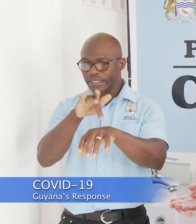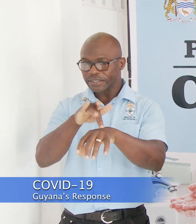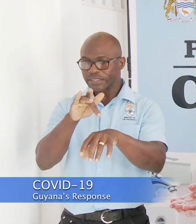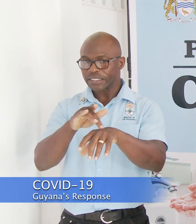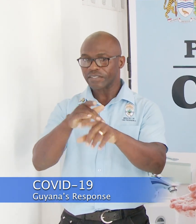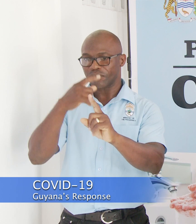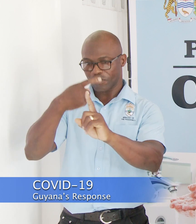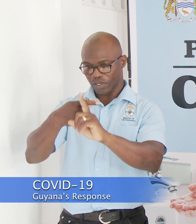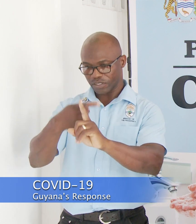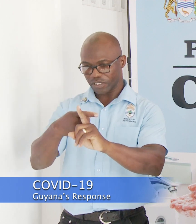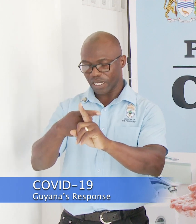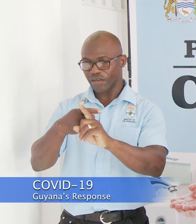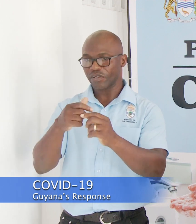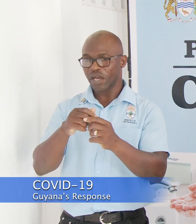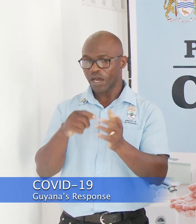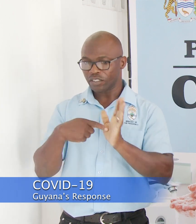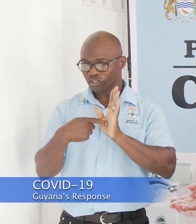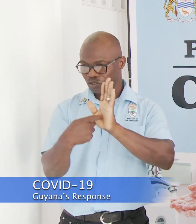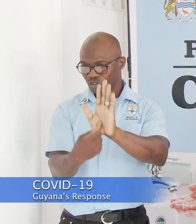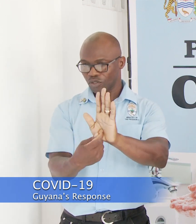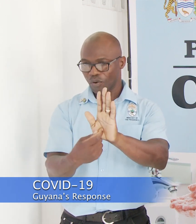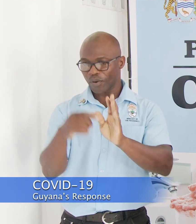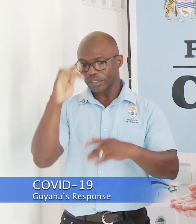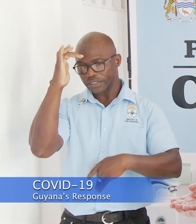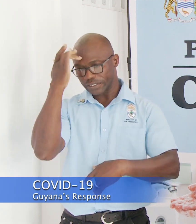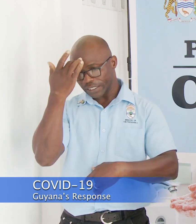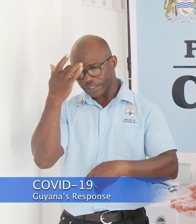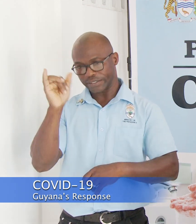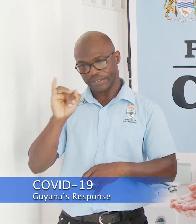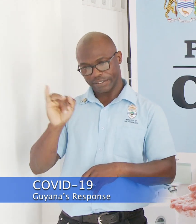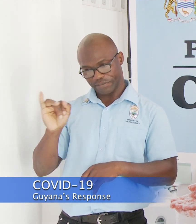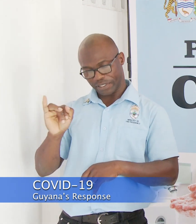positive and showing signs and symptoms.